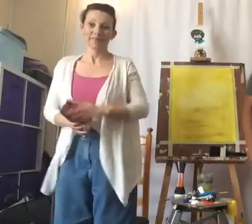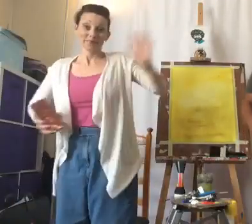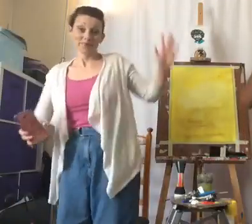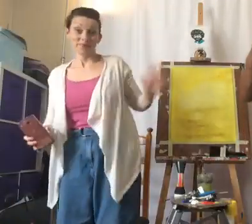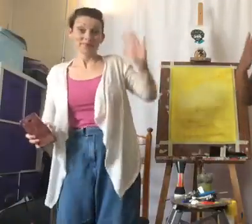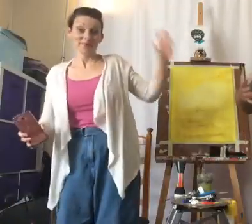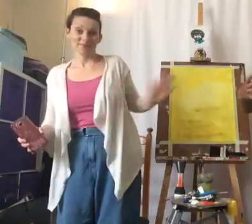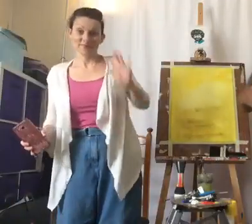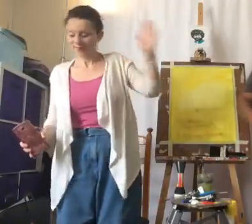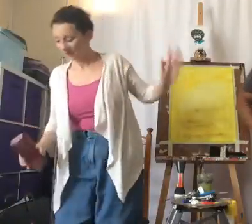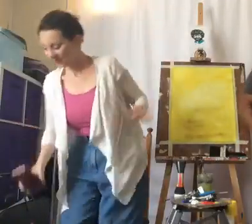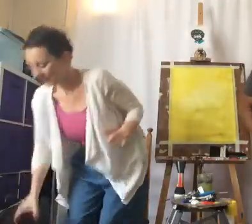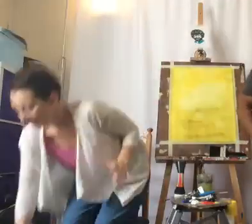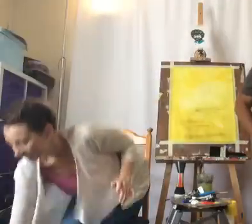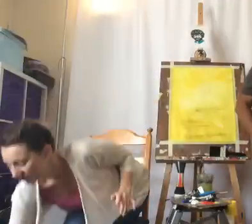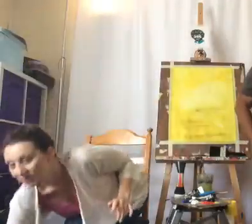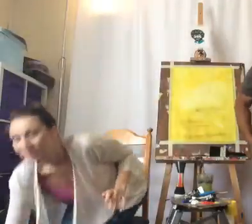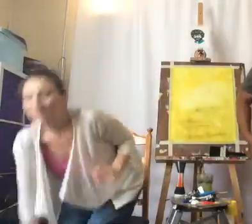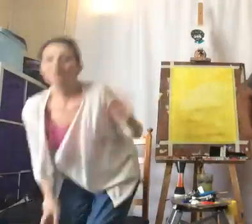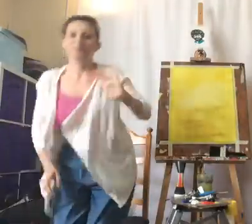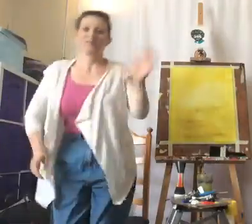I just appeared. Hi.